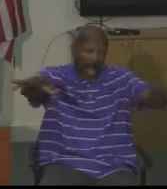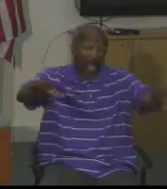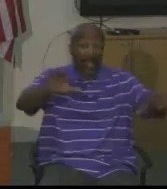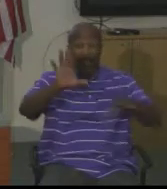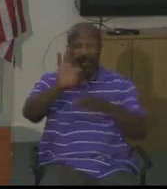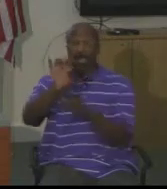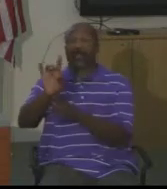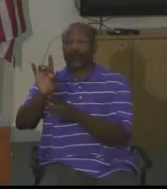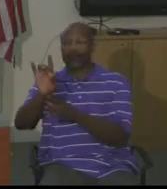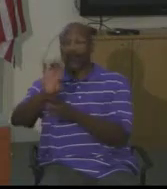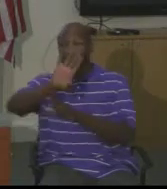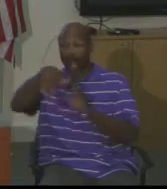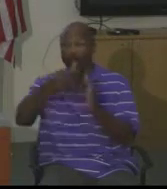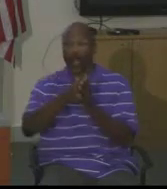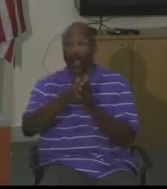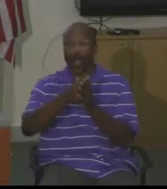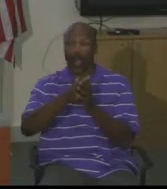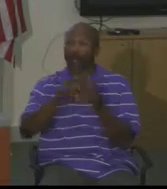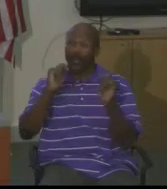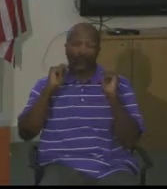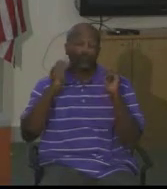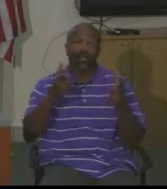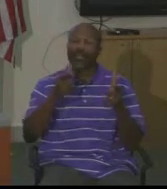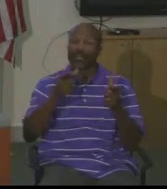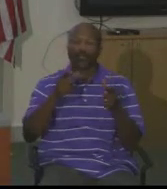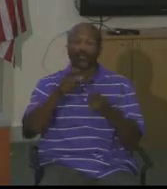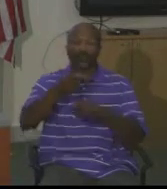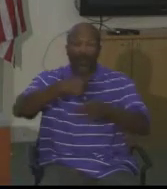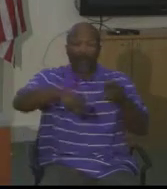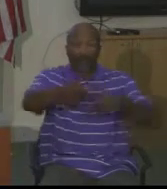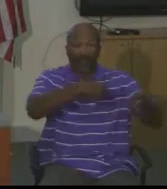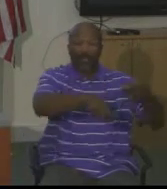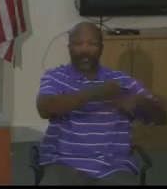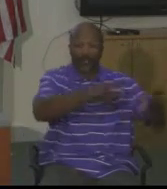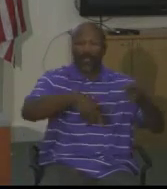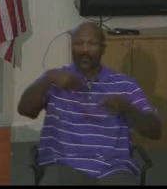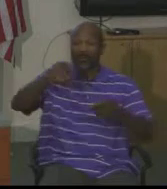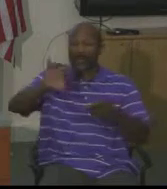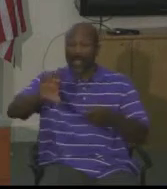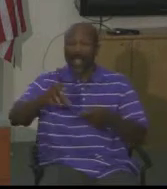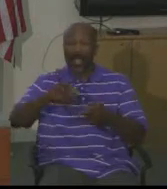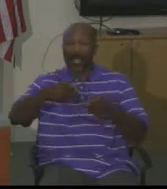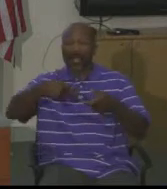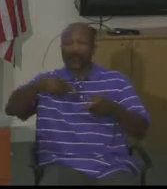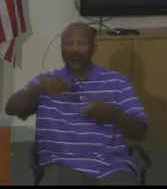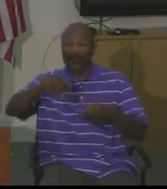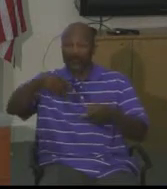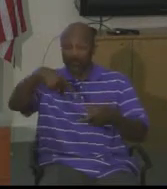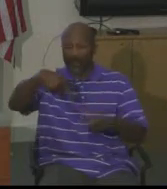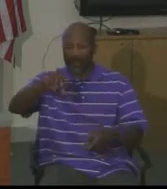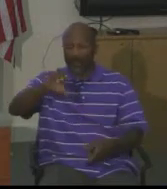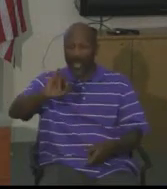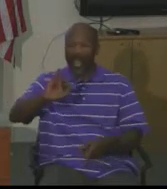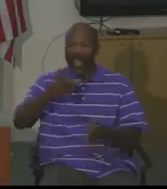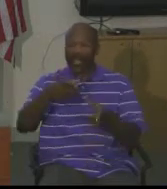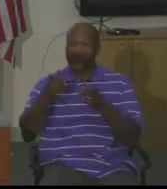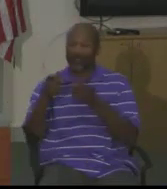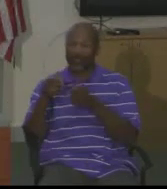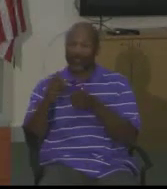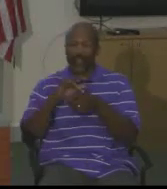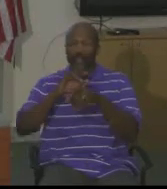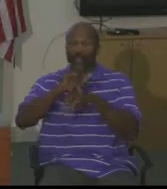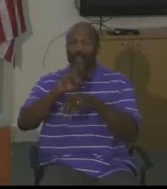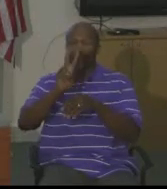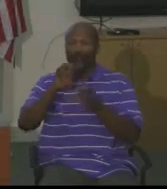98, and it immediately started to get replacing by either PCI or PCI Express in the early